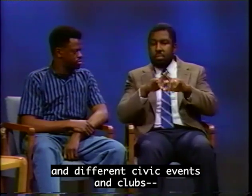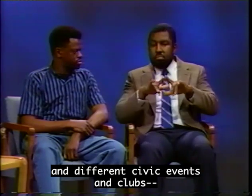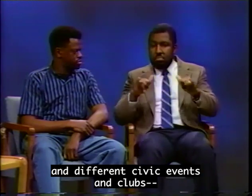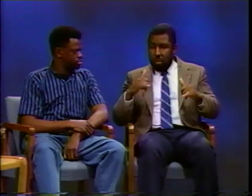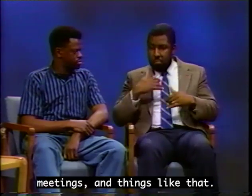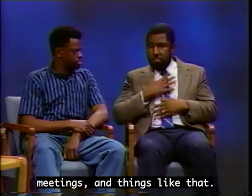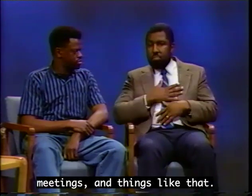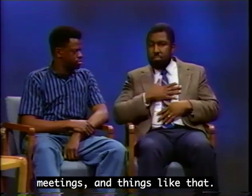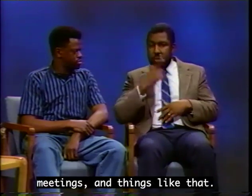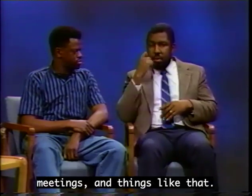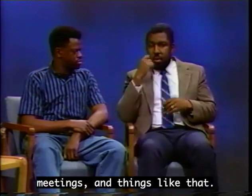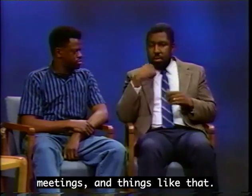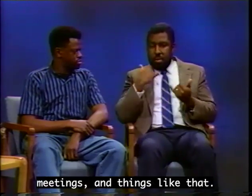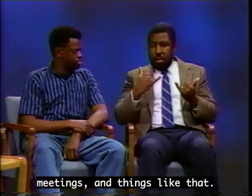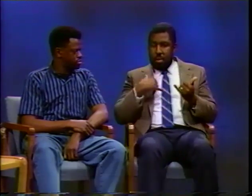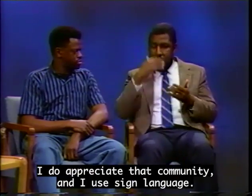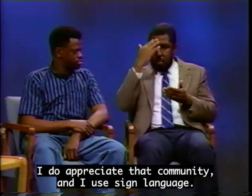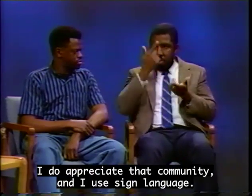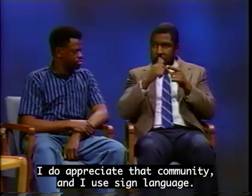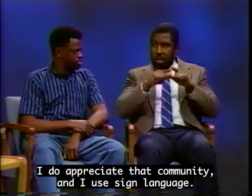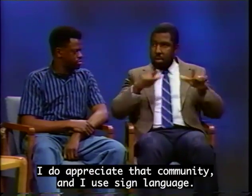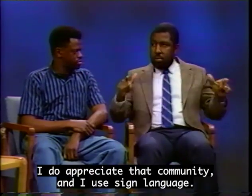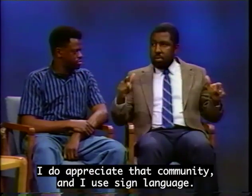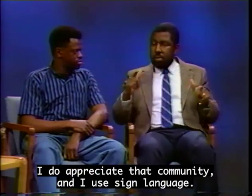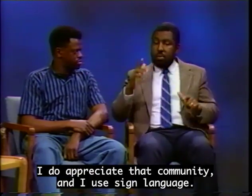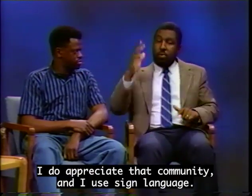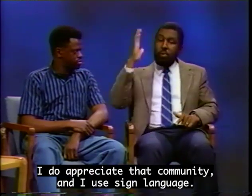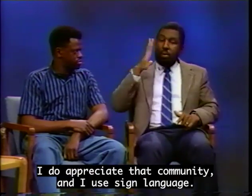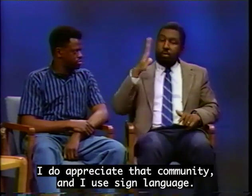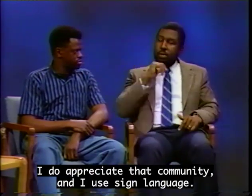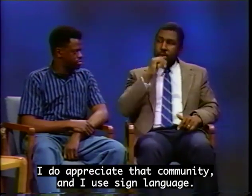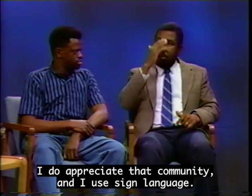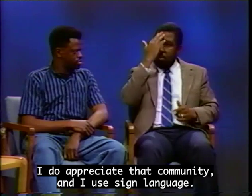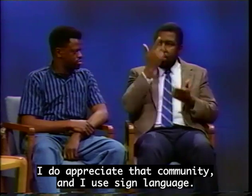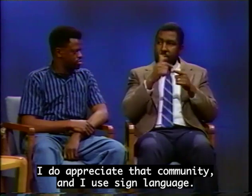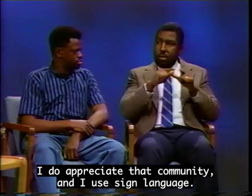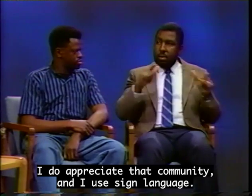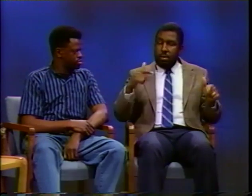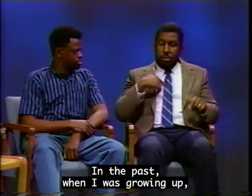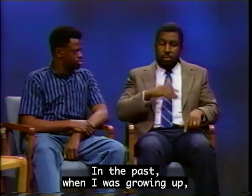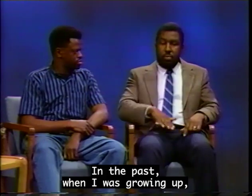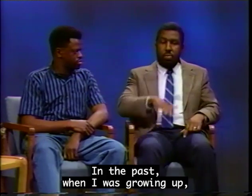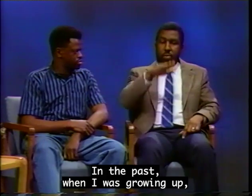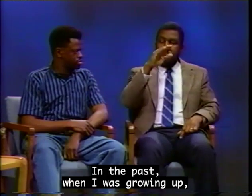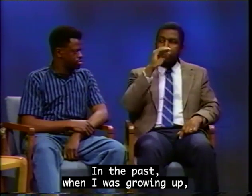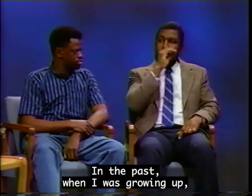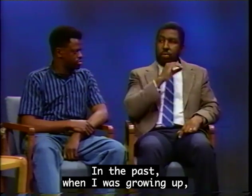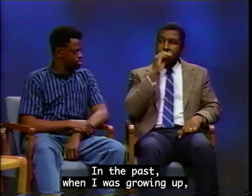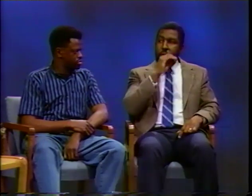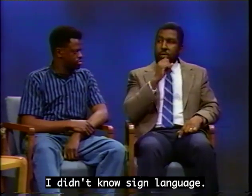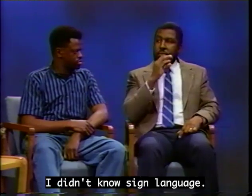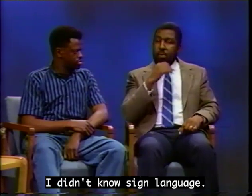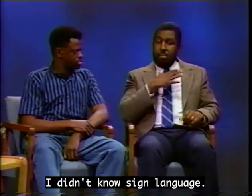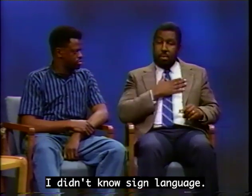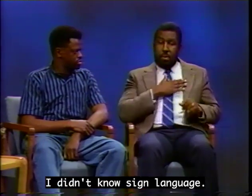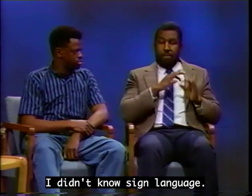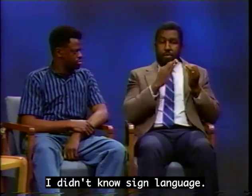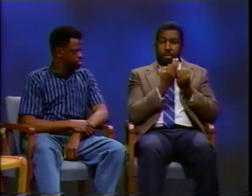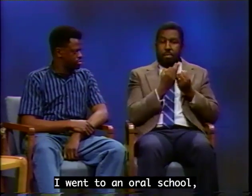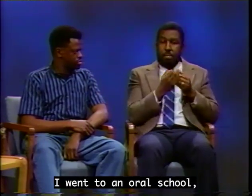and meetings and things like that. I do appreciate that community, and I use sign language. In the past, when I was growing up, I didn't know sign language. I went to an